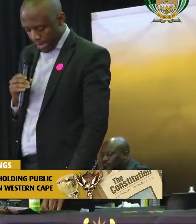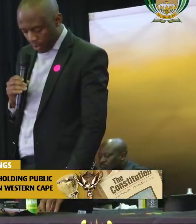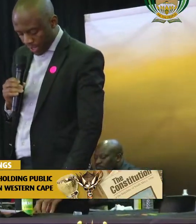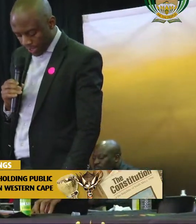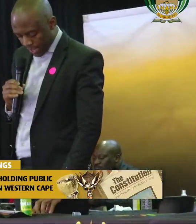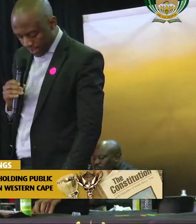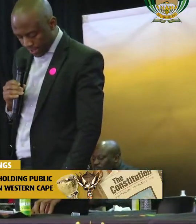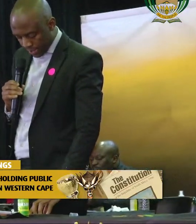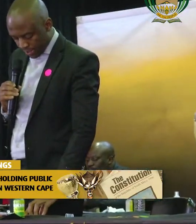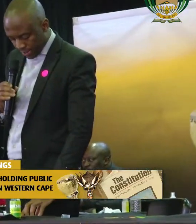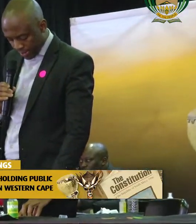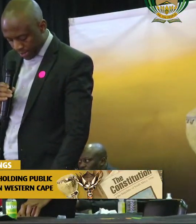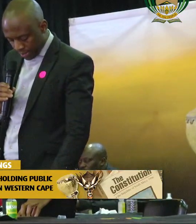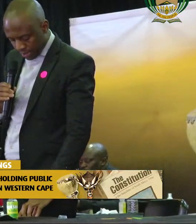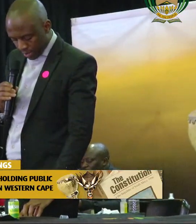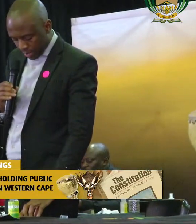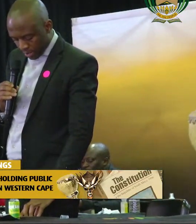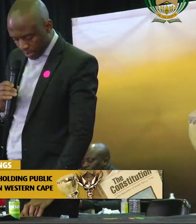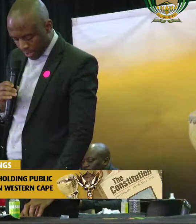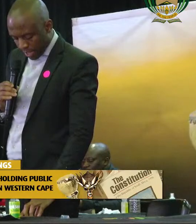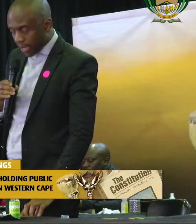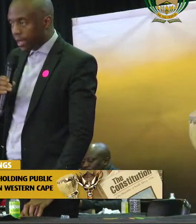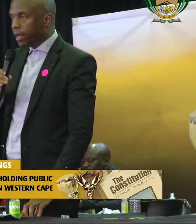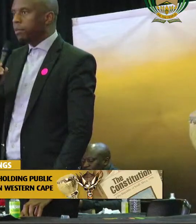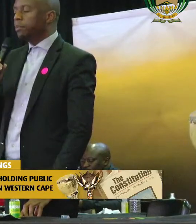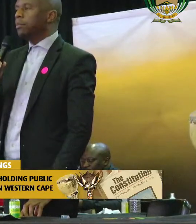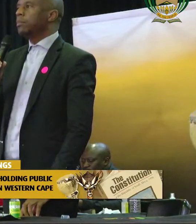been allocated.